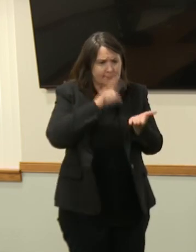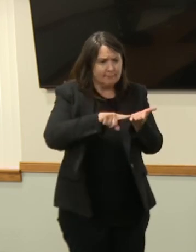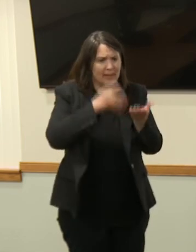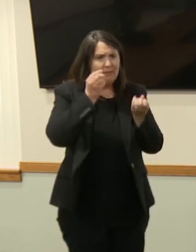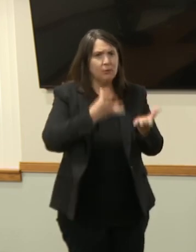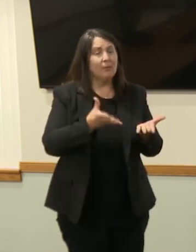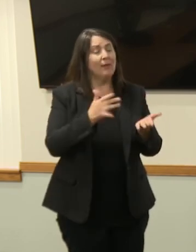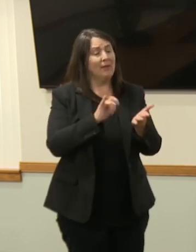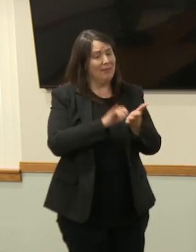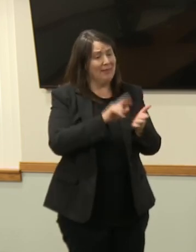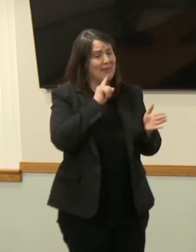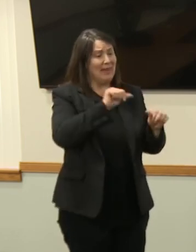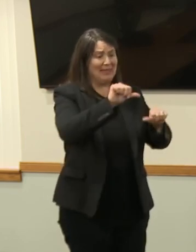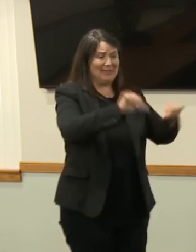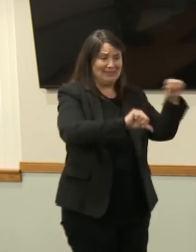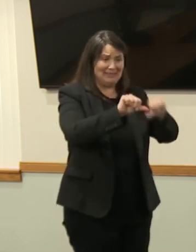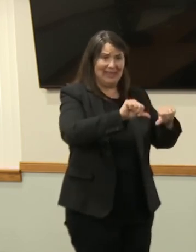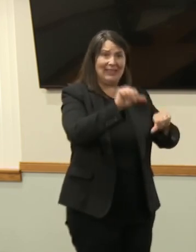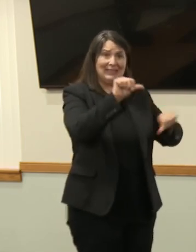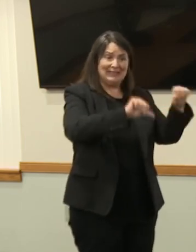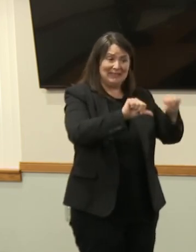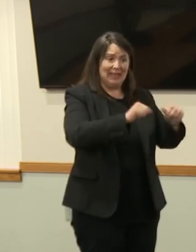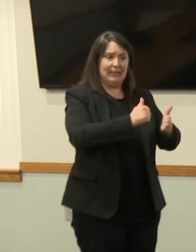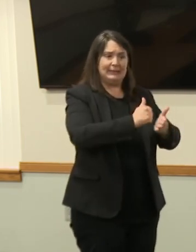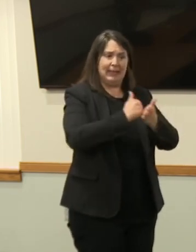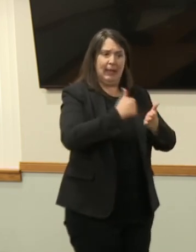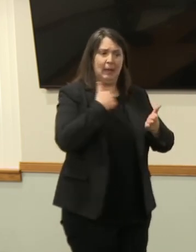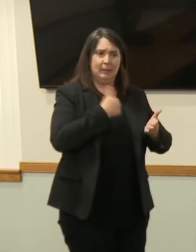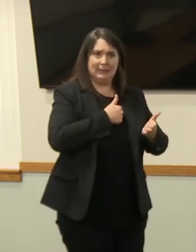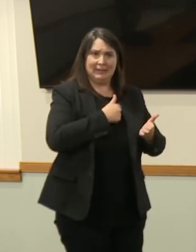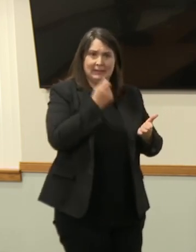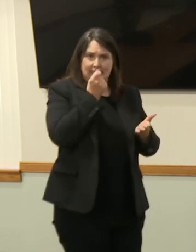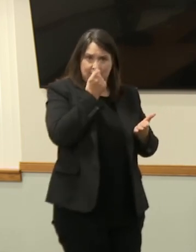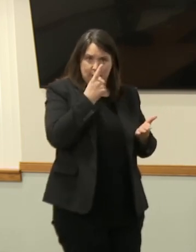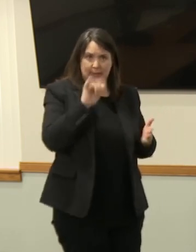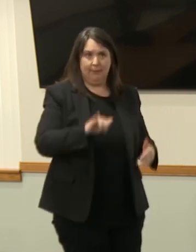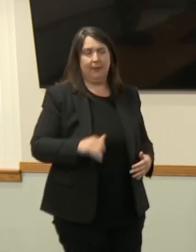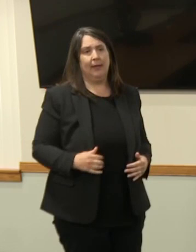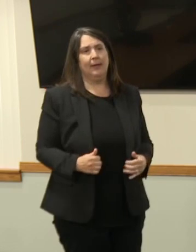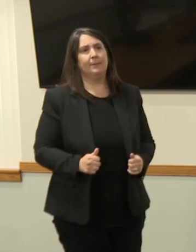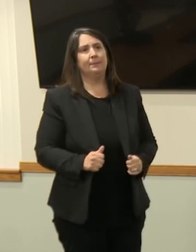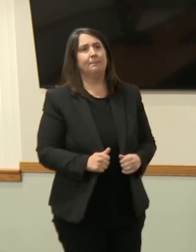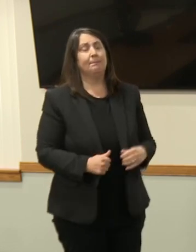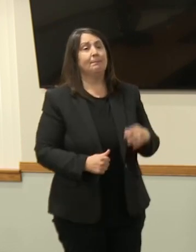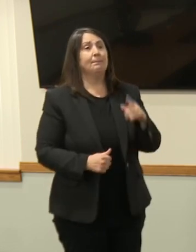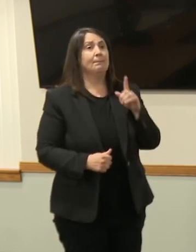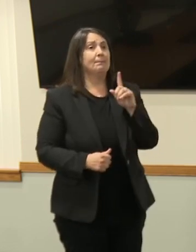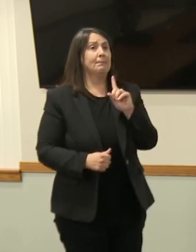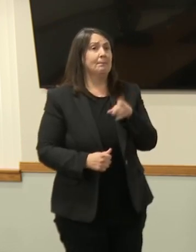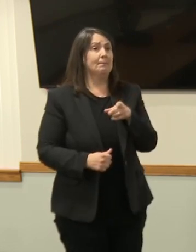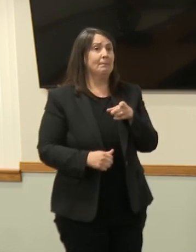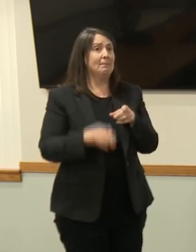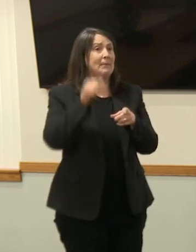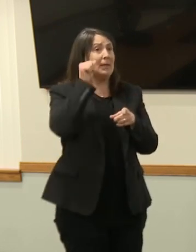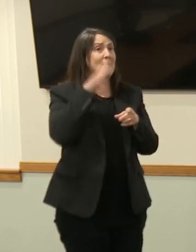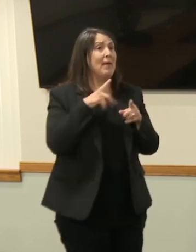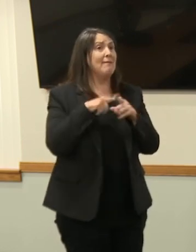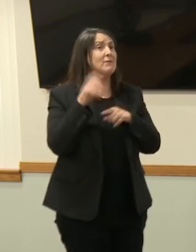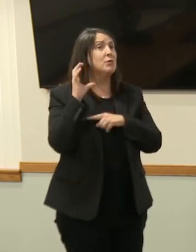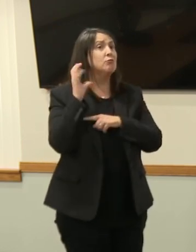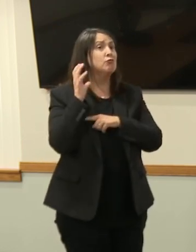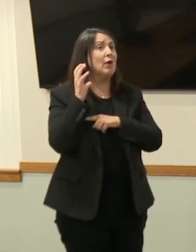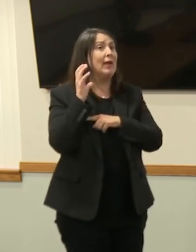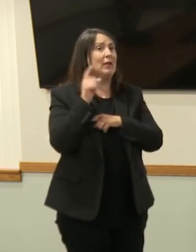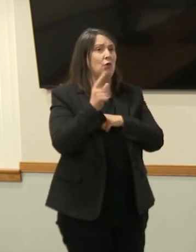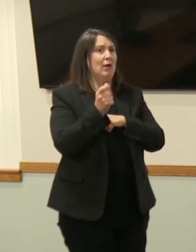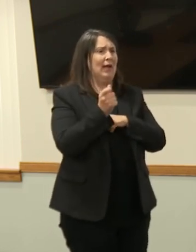works, and that's how science is meant to work. I wanted to go back to the hospitalizations. You mentioned we were under that 40% surge capacity.